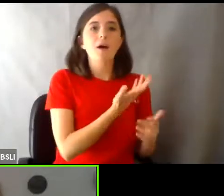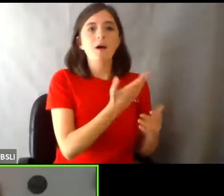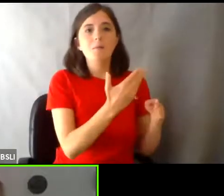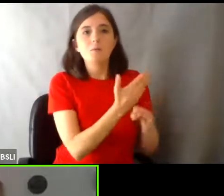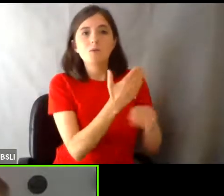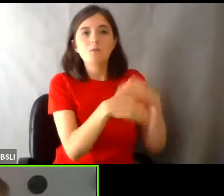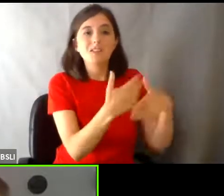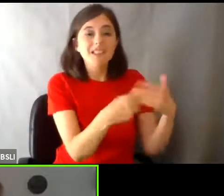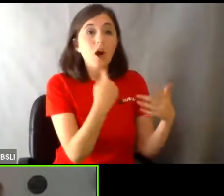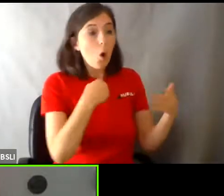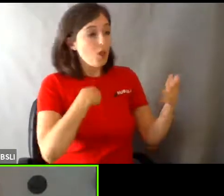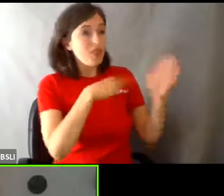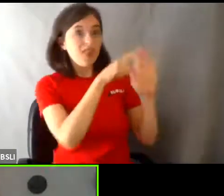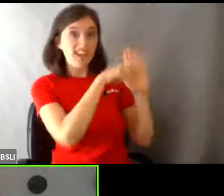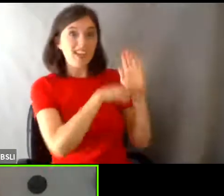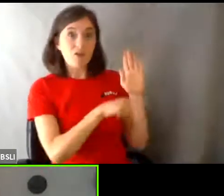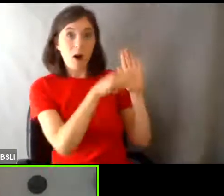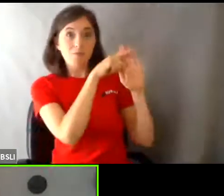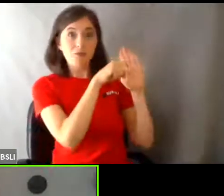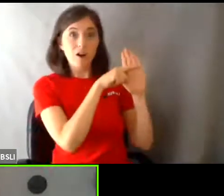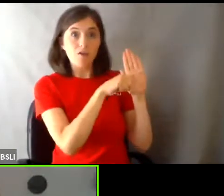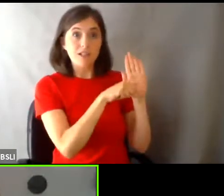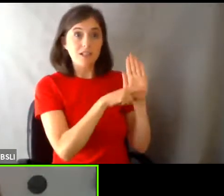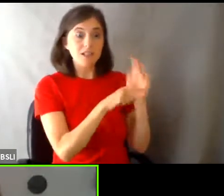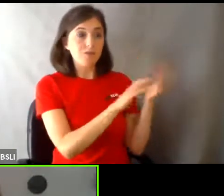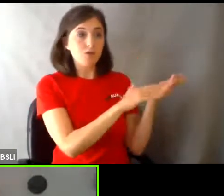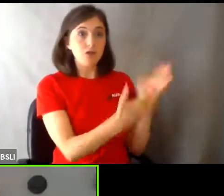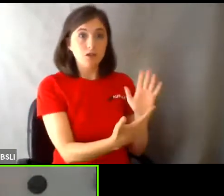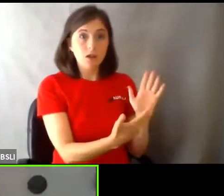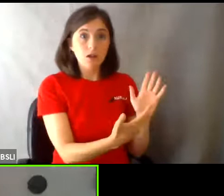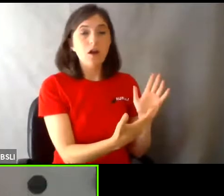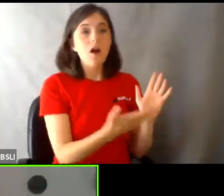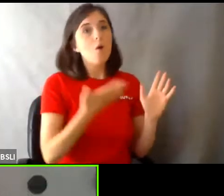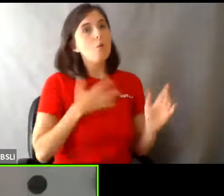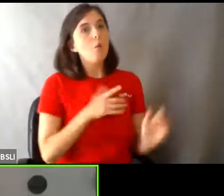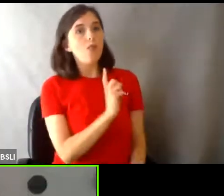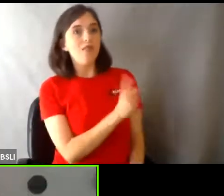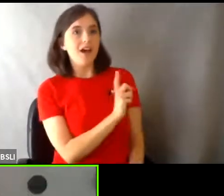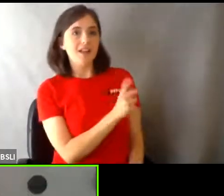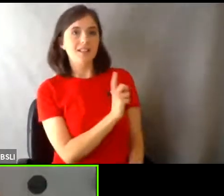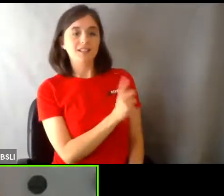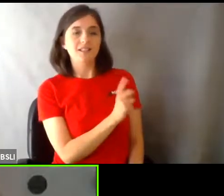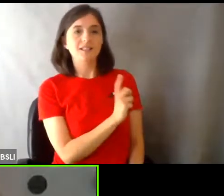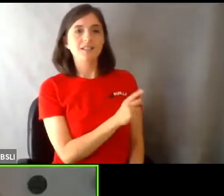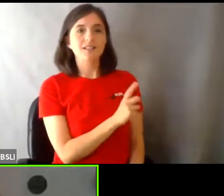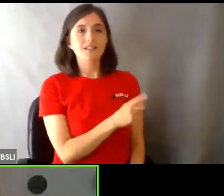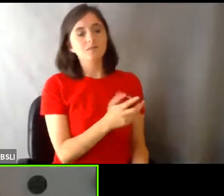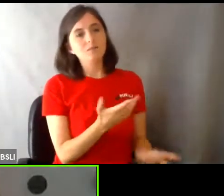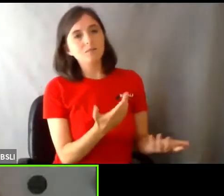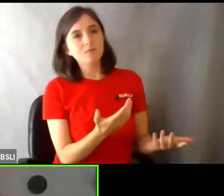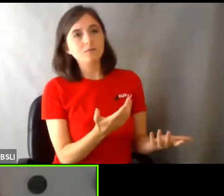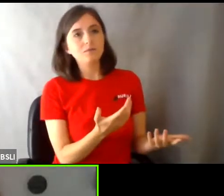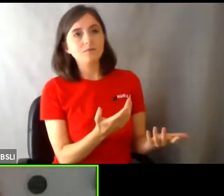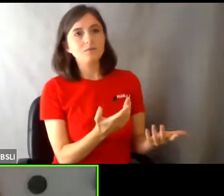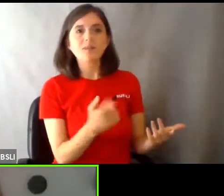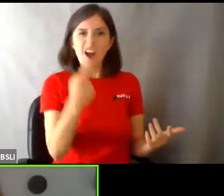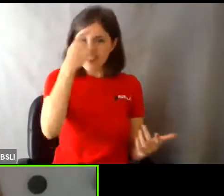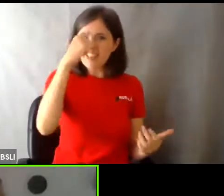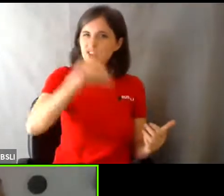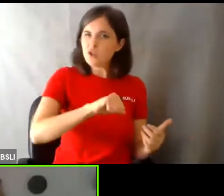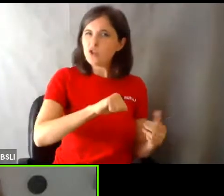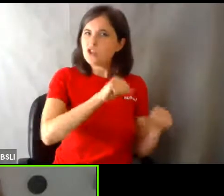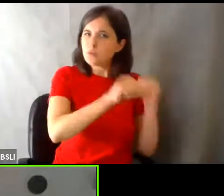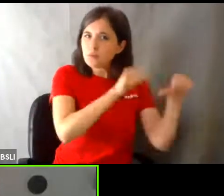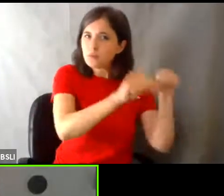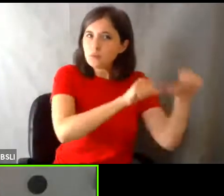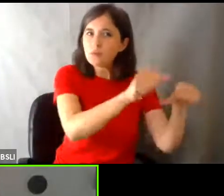say, these are our priorities for service provision, this is what we want to see from our services, and this is how I think we should go forward